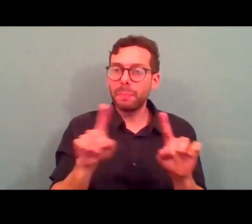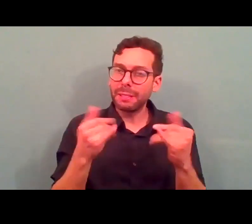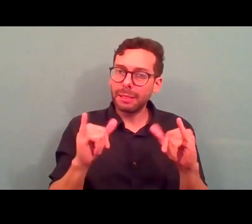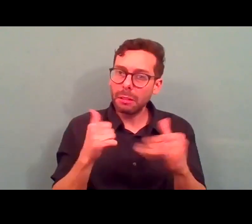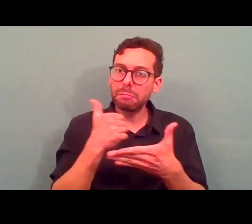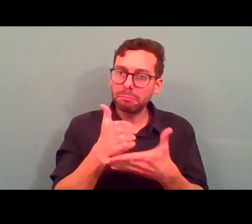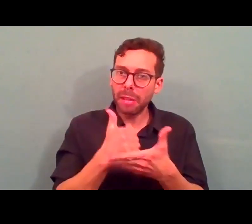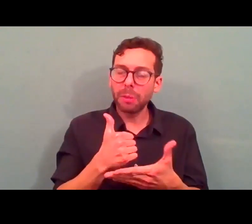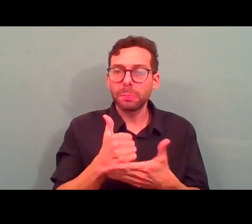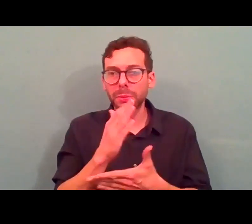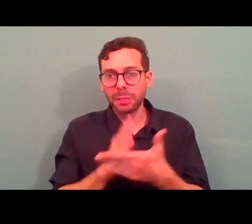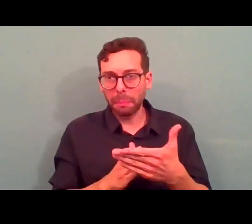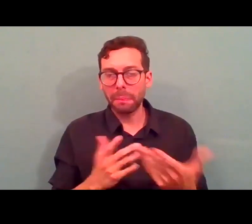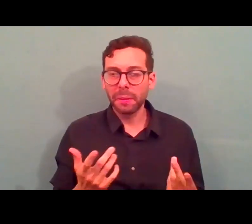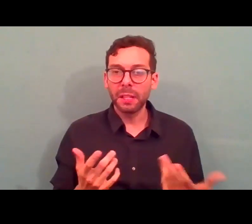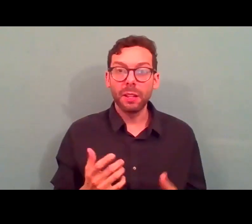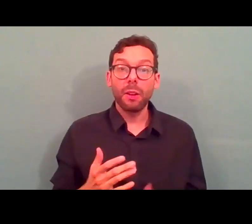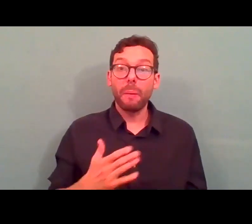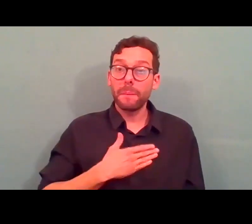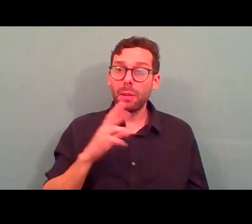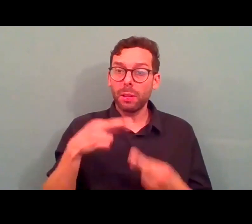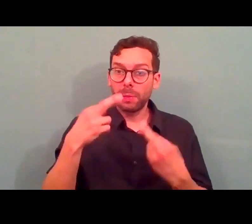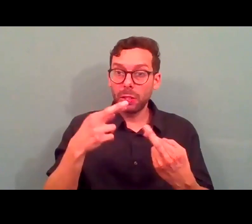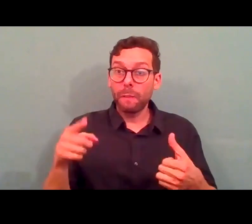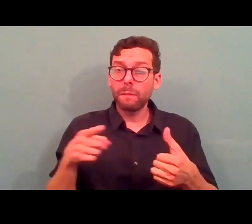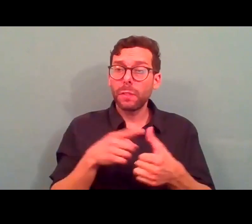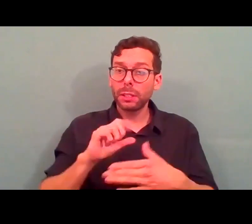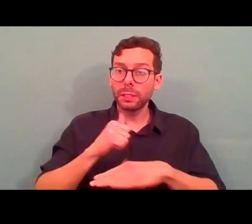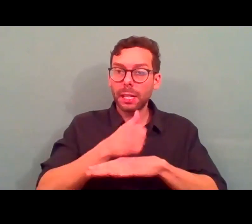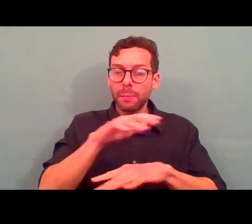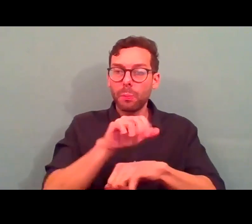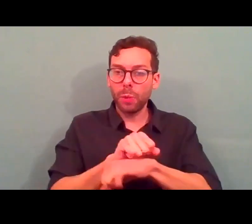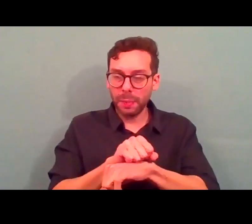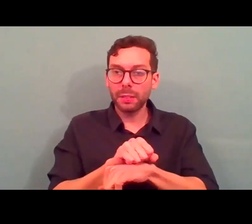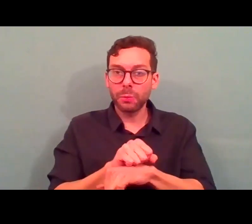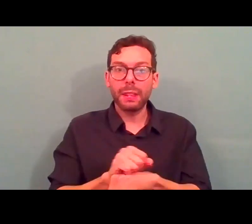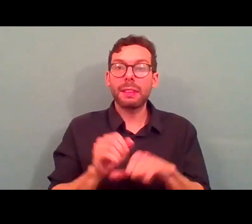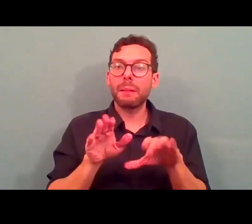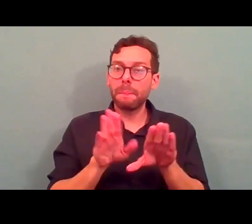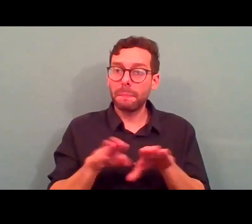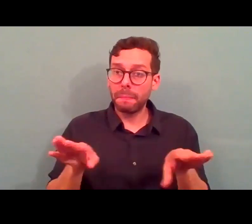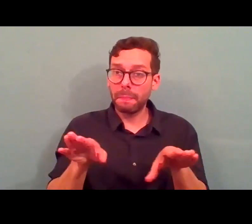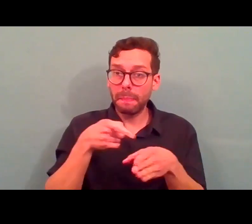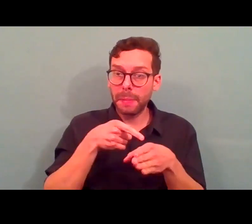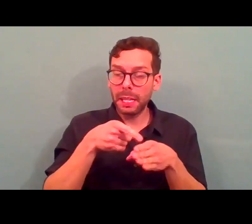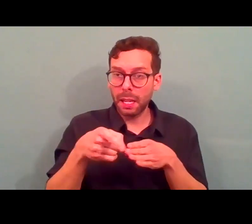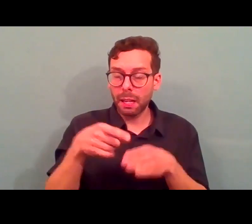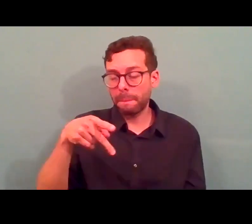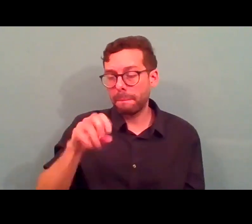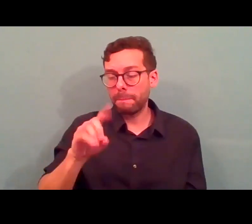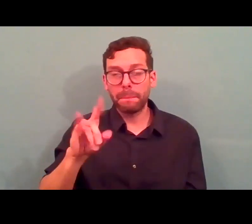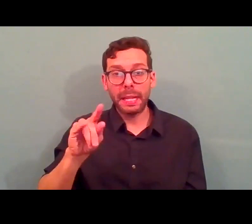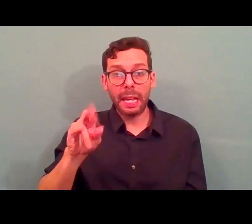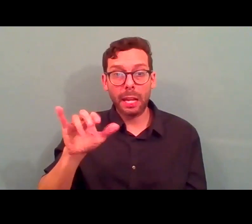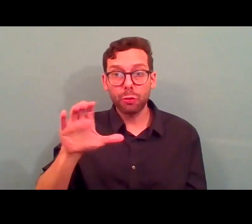to explore. My recommendation is to first start with an appointment with a pediatric sleep specialist. Now, where do you